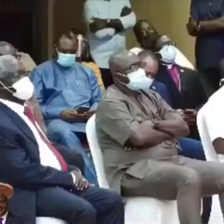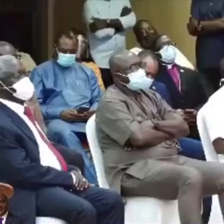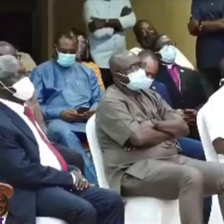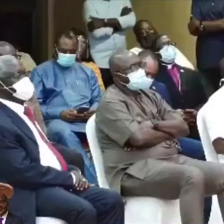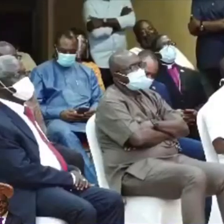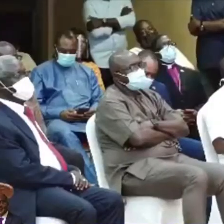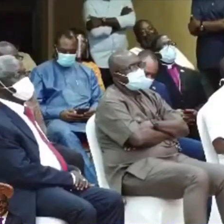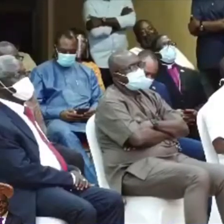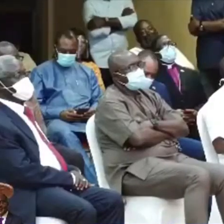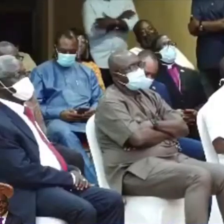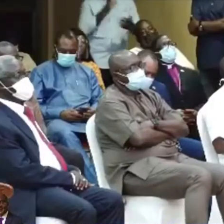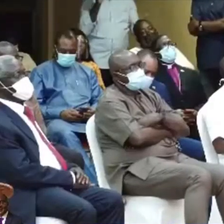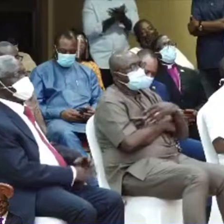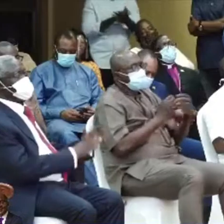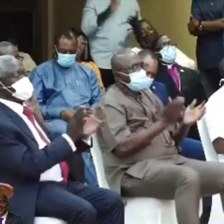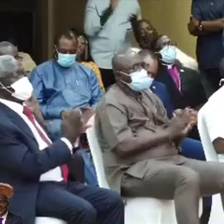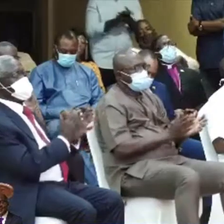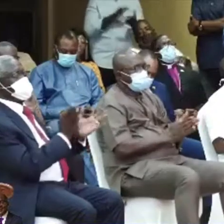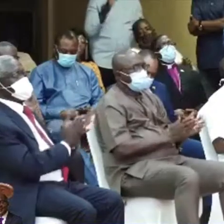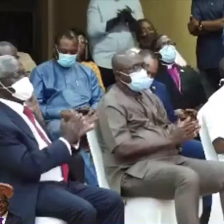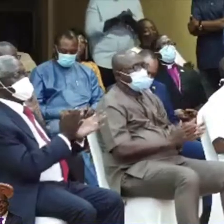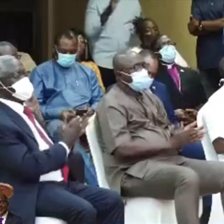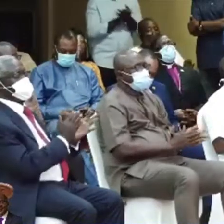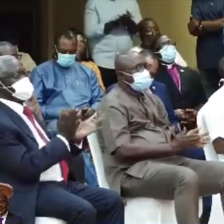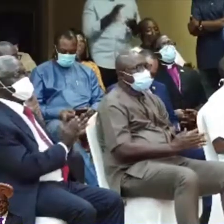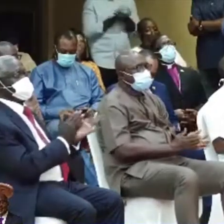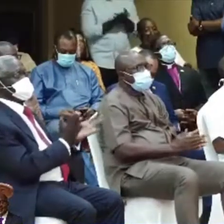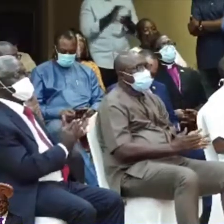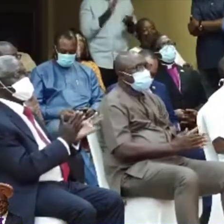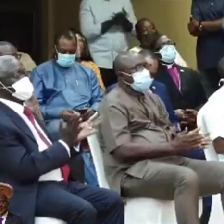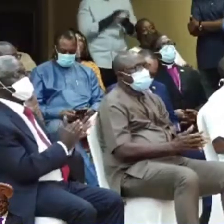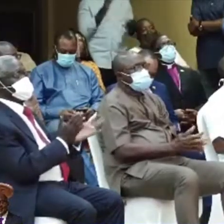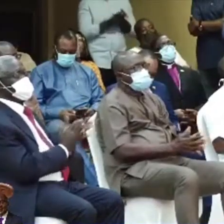www.deliverytracker.gov.gh. That's the website address.